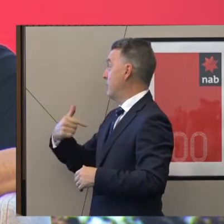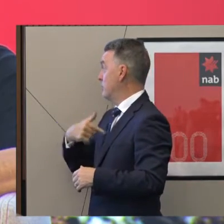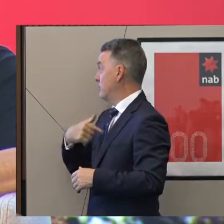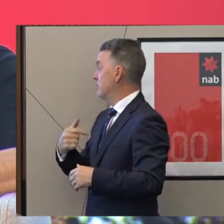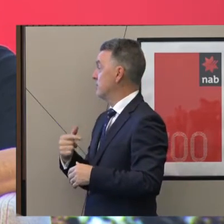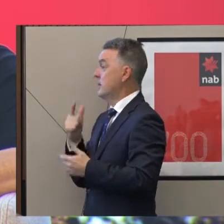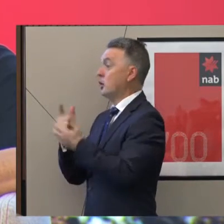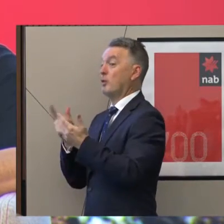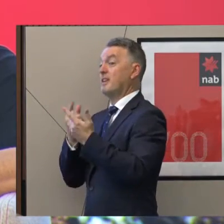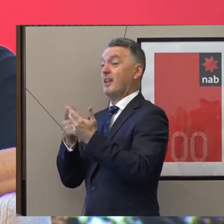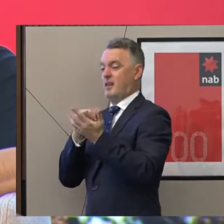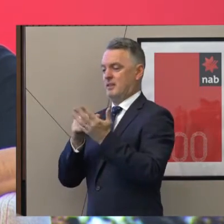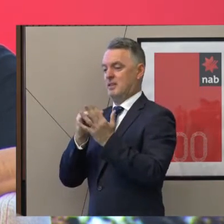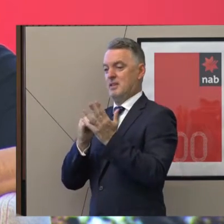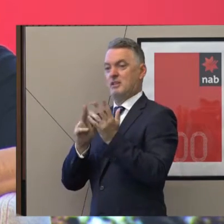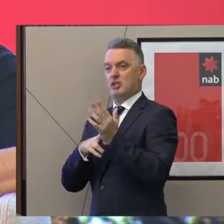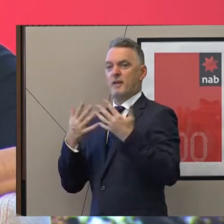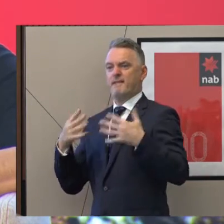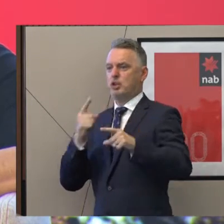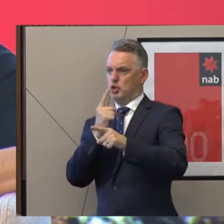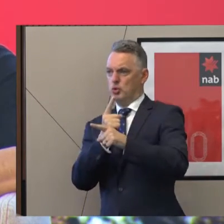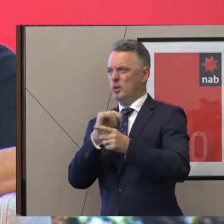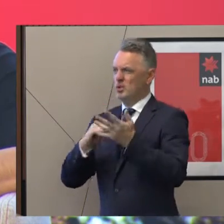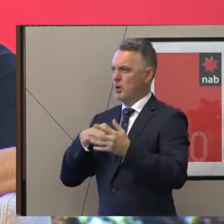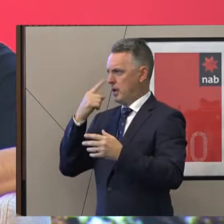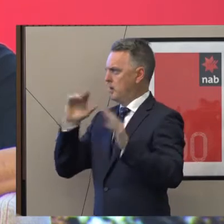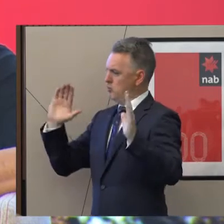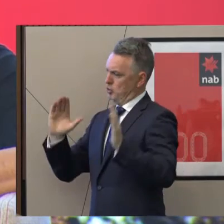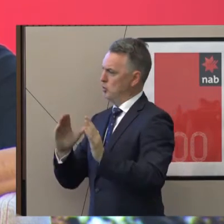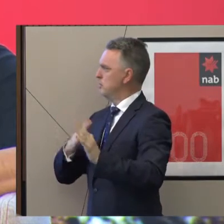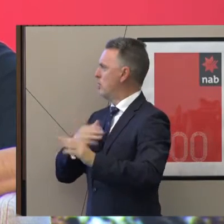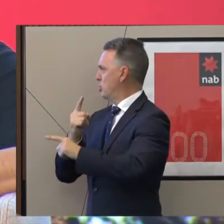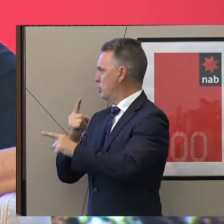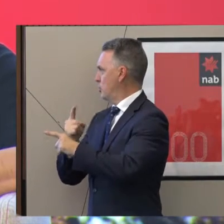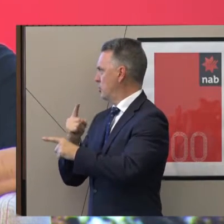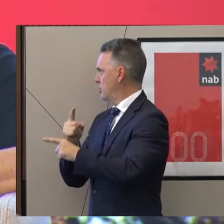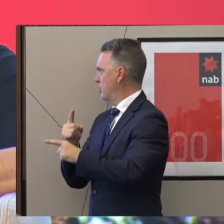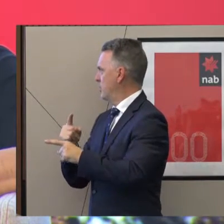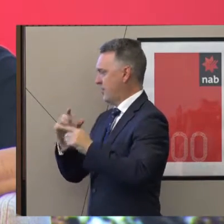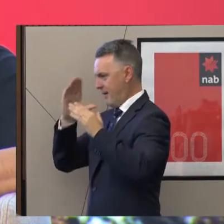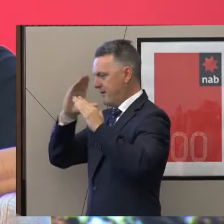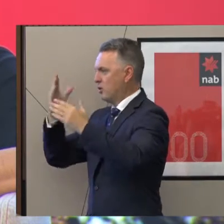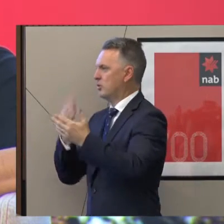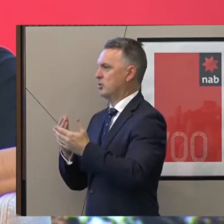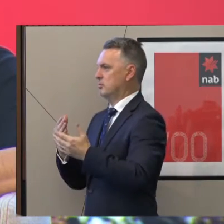other sessions have looked at this, so I can slightly reduce my talk and